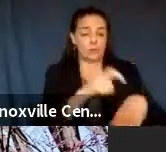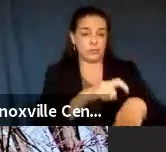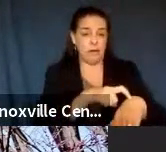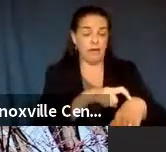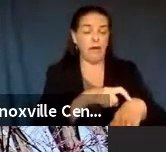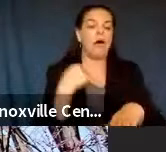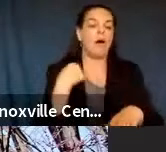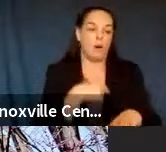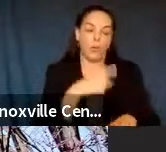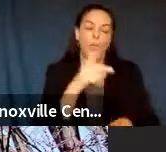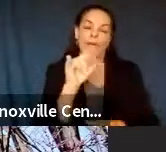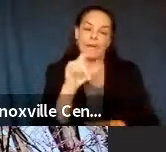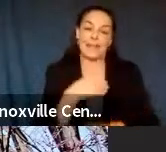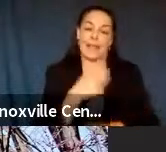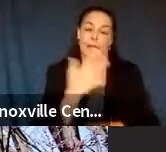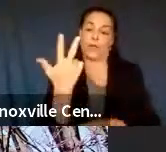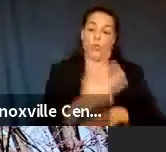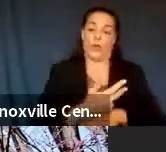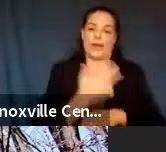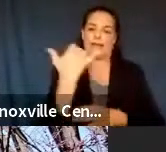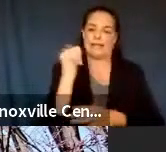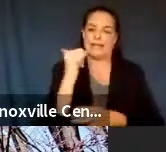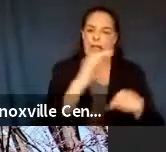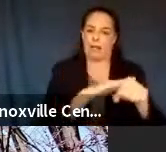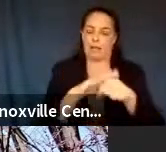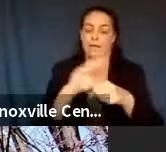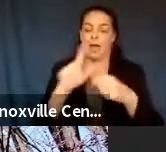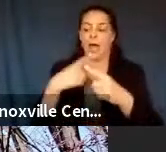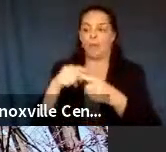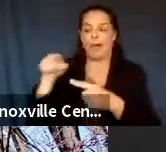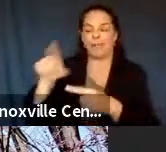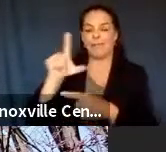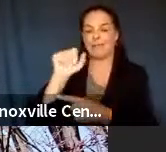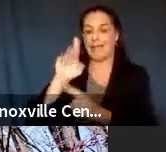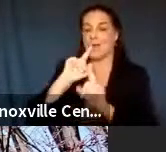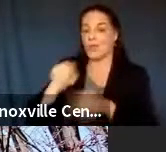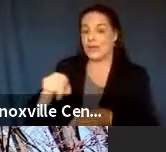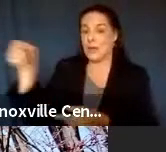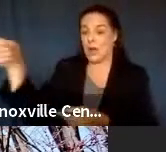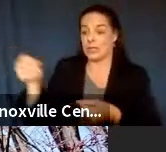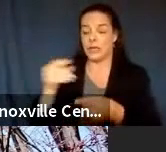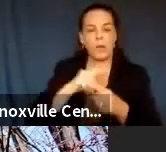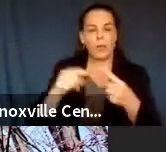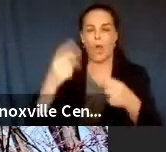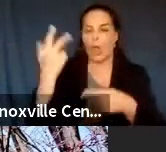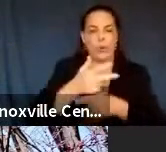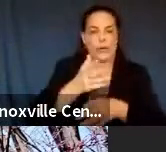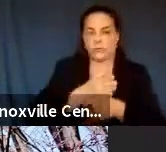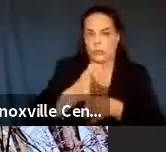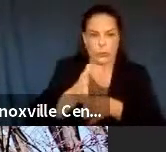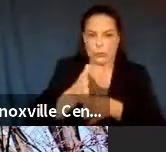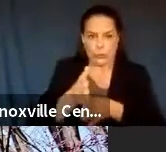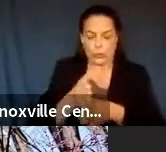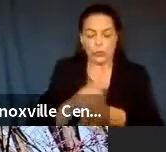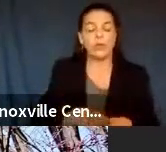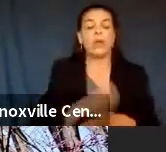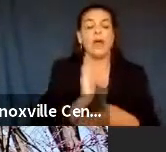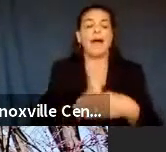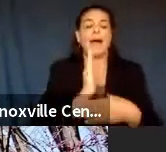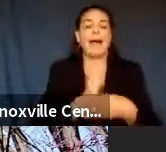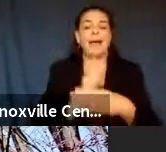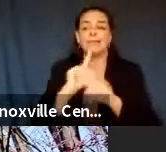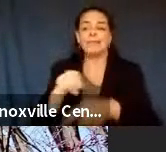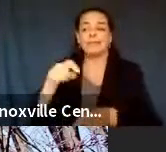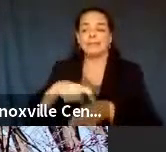did have 3 days of yellow flags noted regarding lab turnaround time, but not on consecutive days. The average turnaround